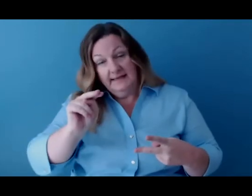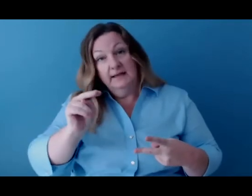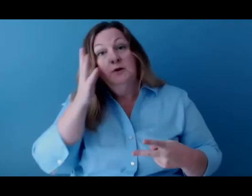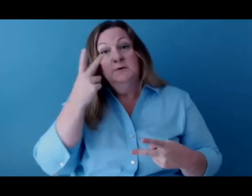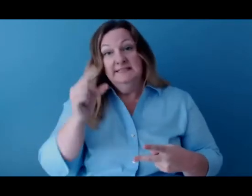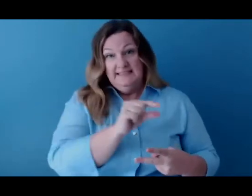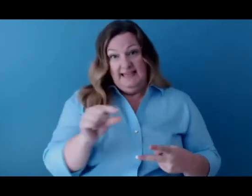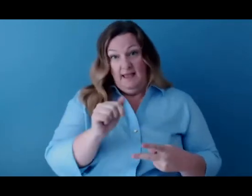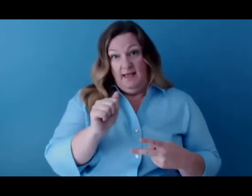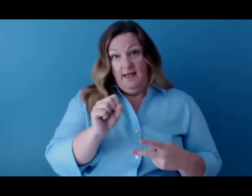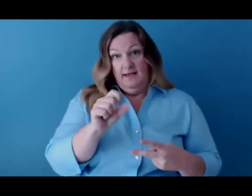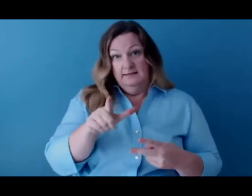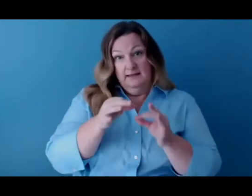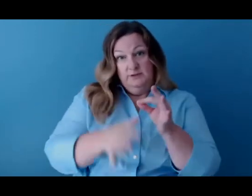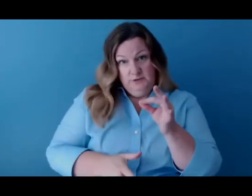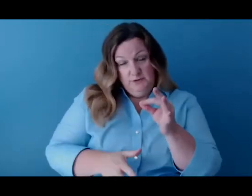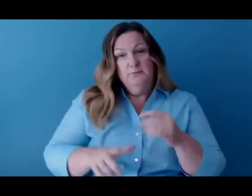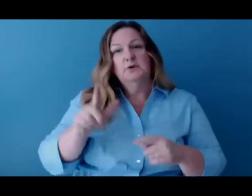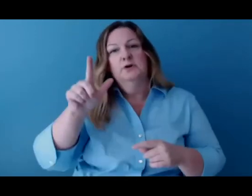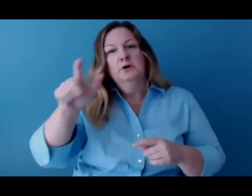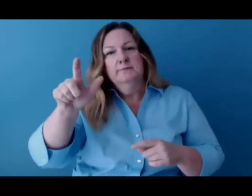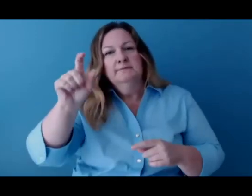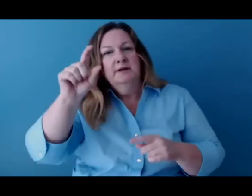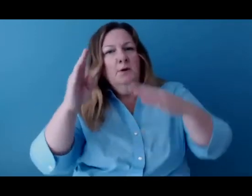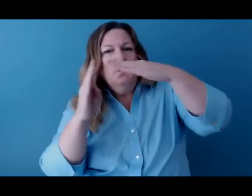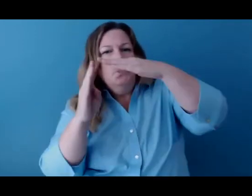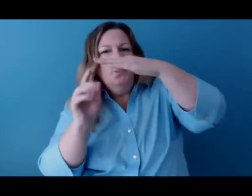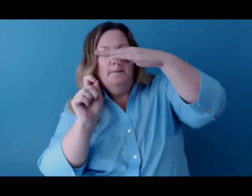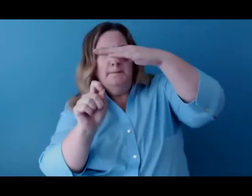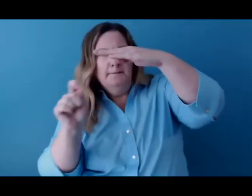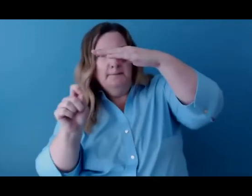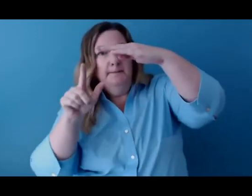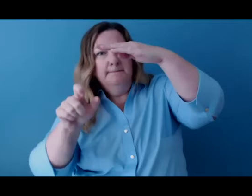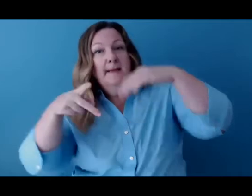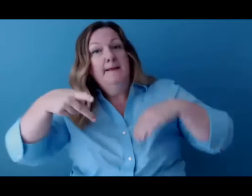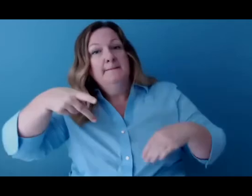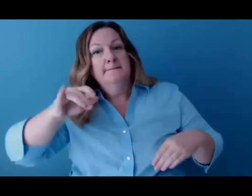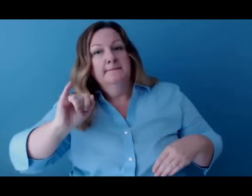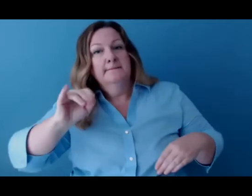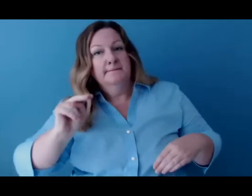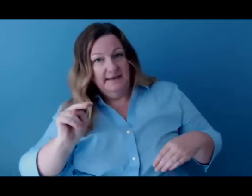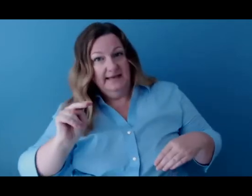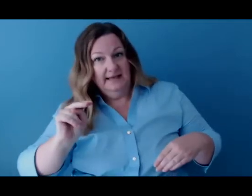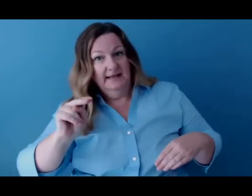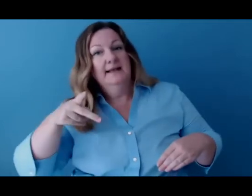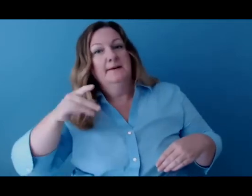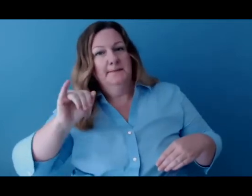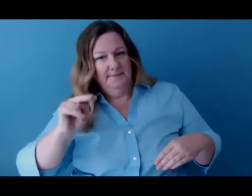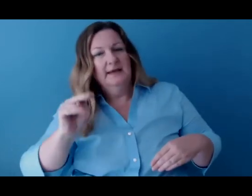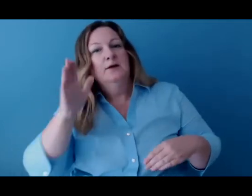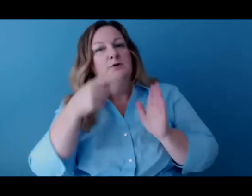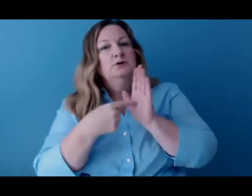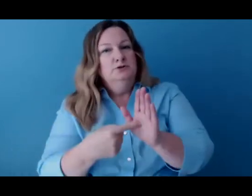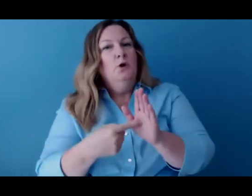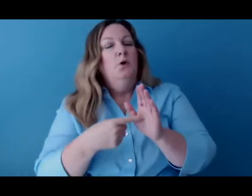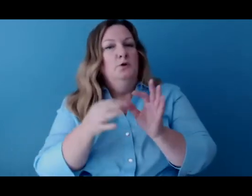ASL Interpreter, on the three small dots. And there's also a document in the chat that shows you directions on how to do both of